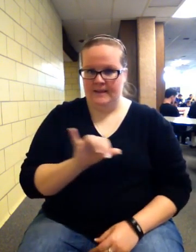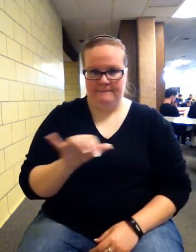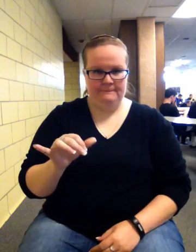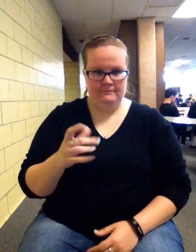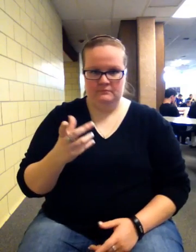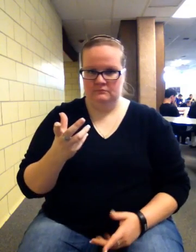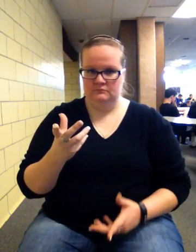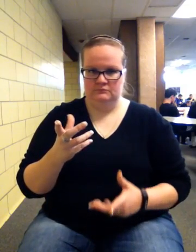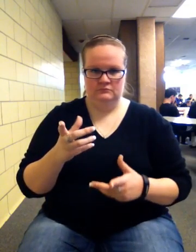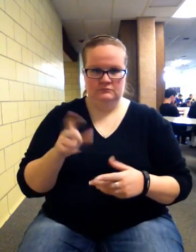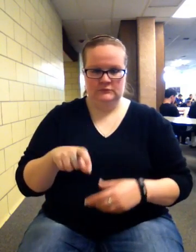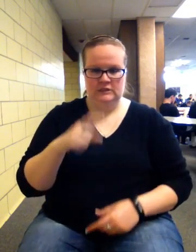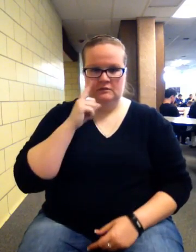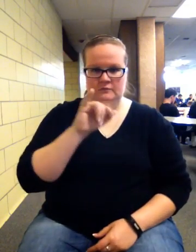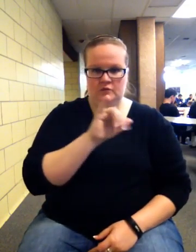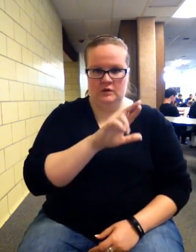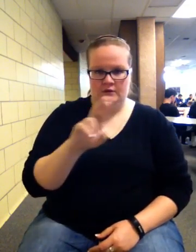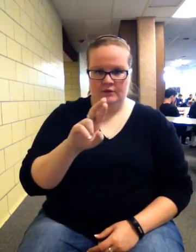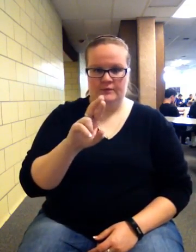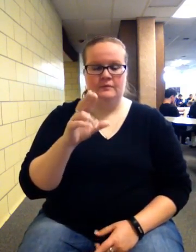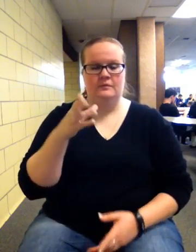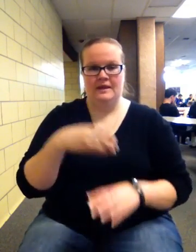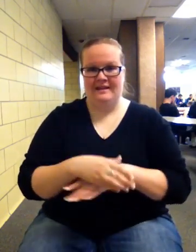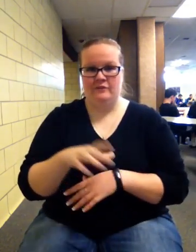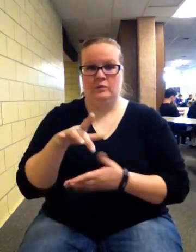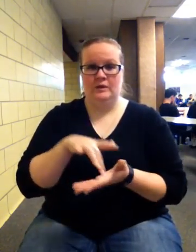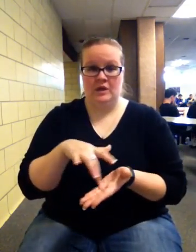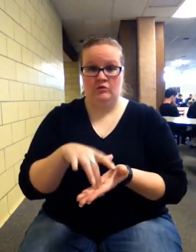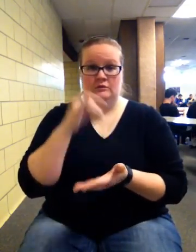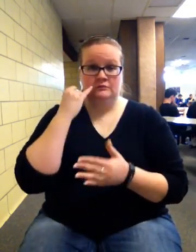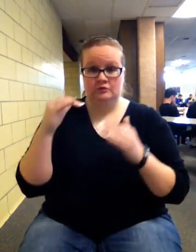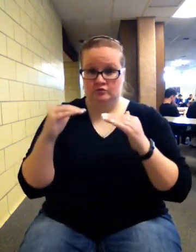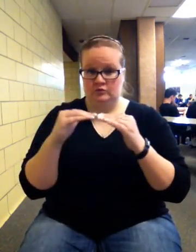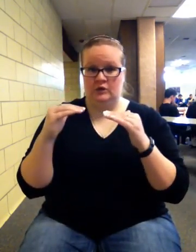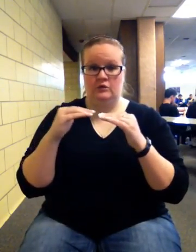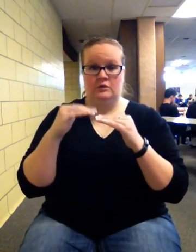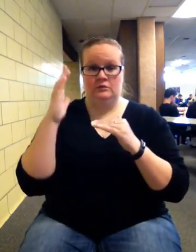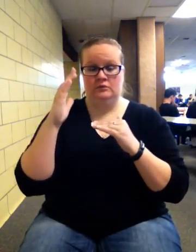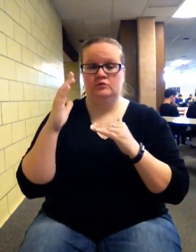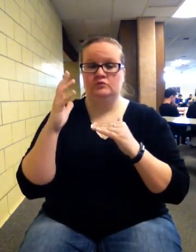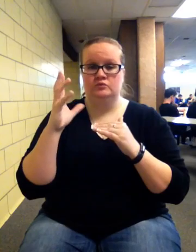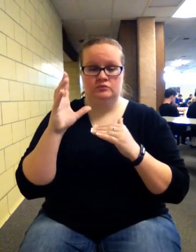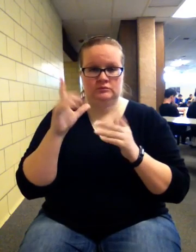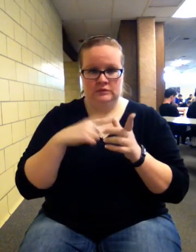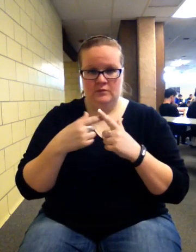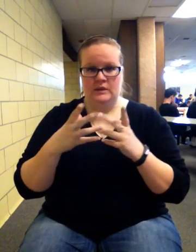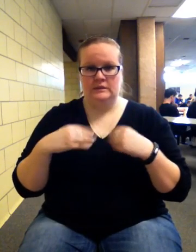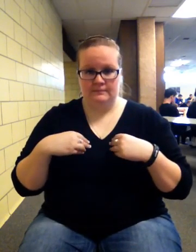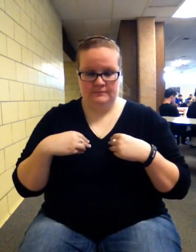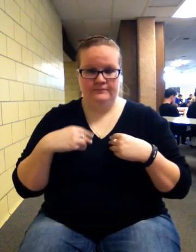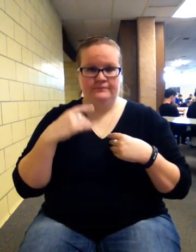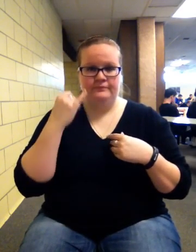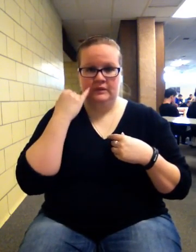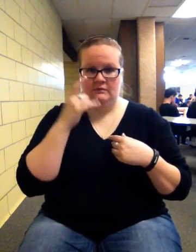So after we get it calculated, if it's greater than or equal to our required rate of return, we can accept it. If it's mutually exclusive,